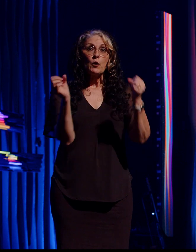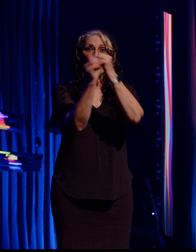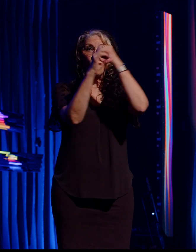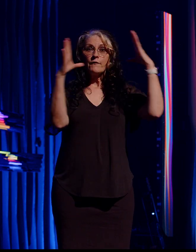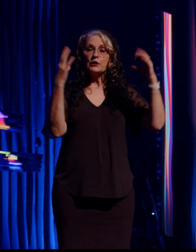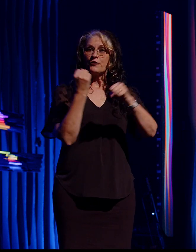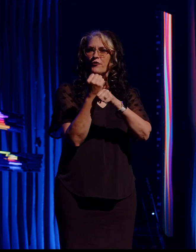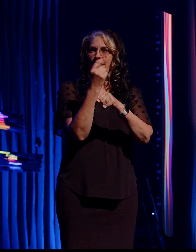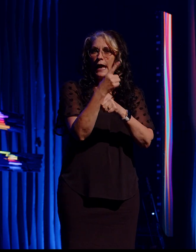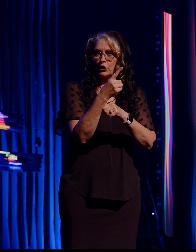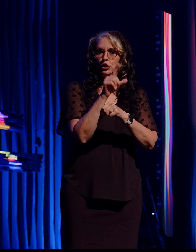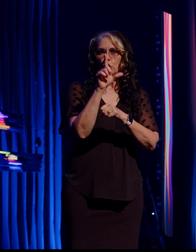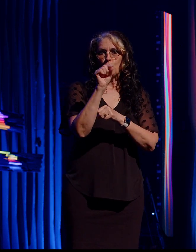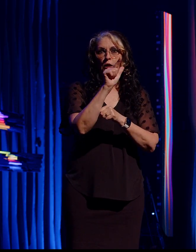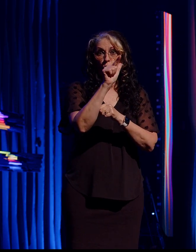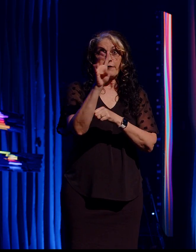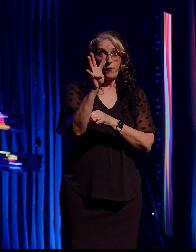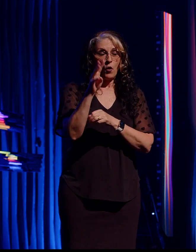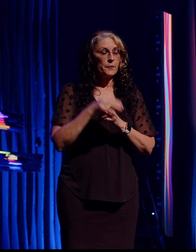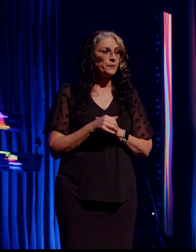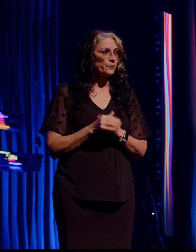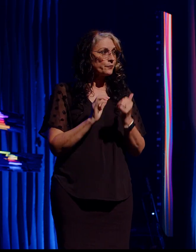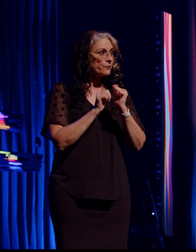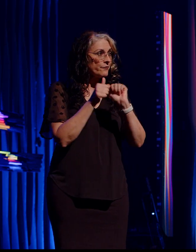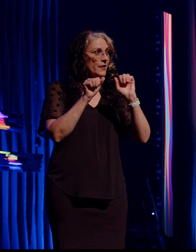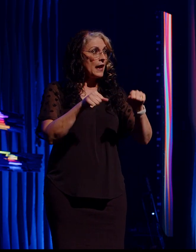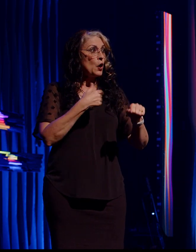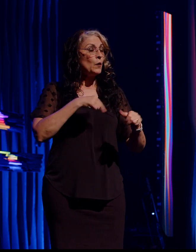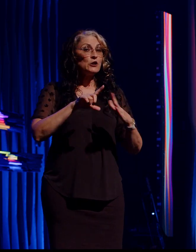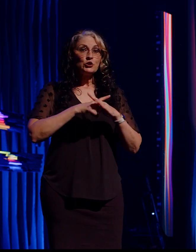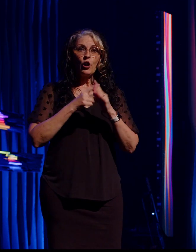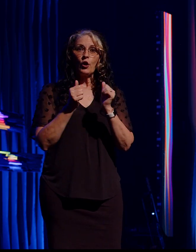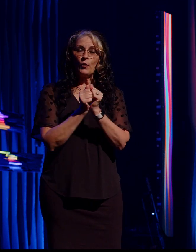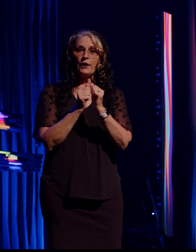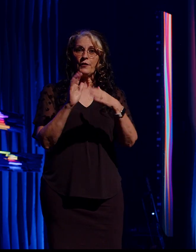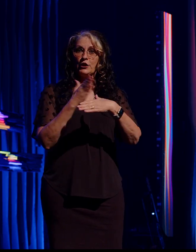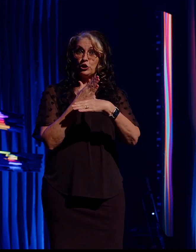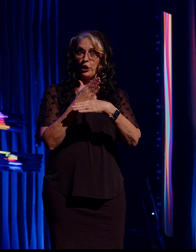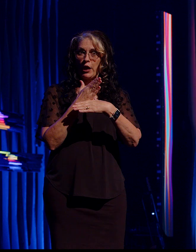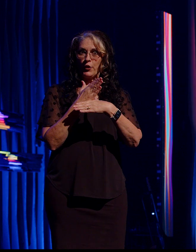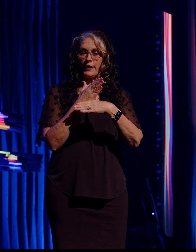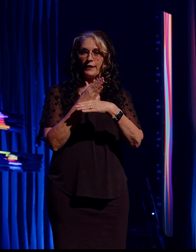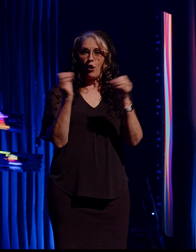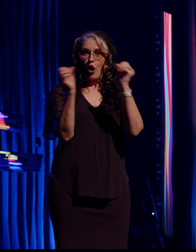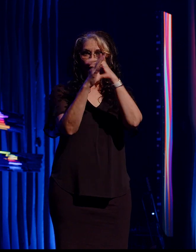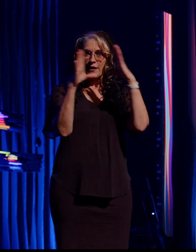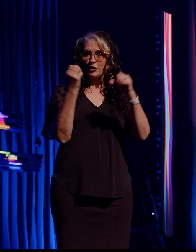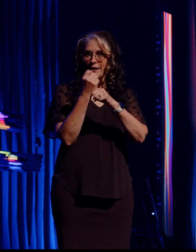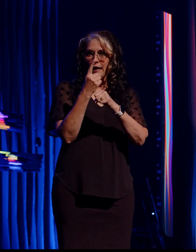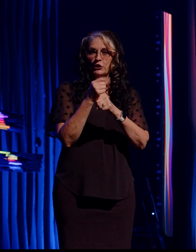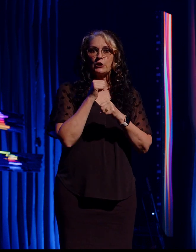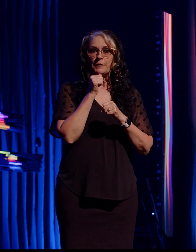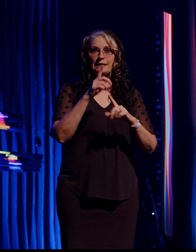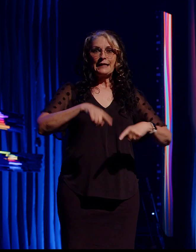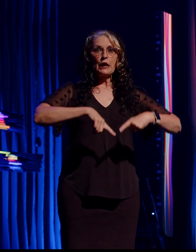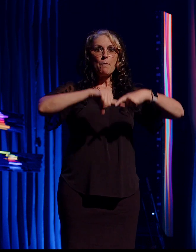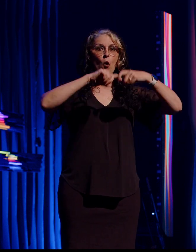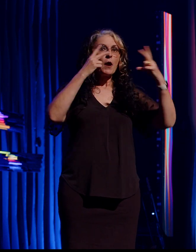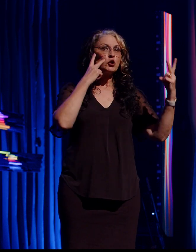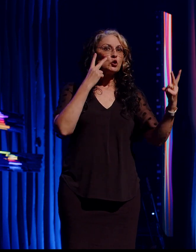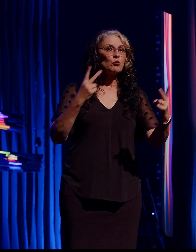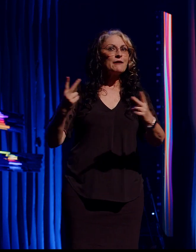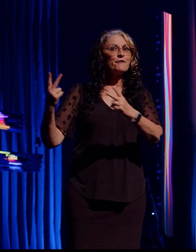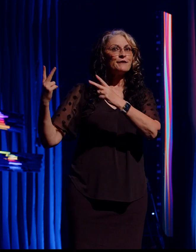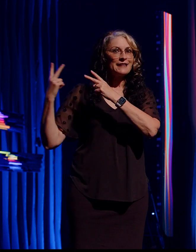for 2024. But how can we start by sharing our vision for 2024 by not even just taking a moment to reflect